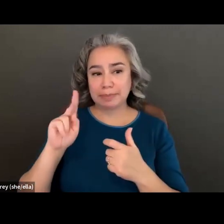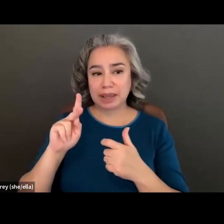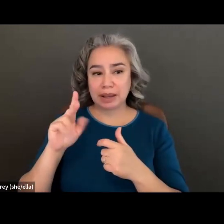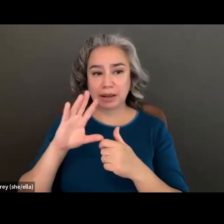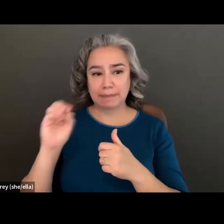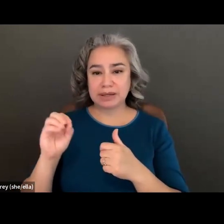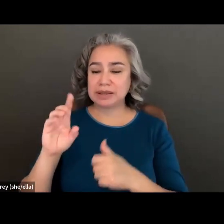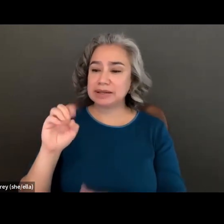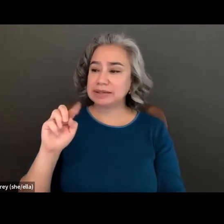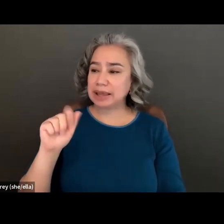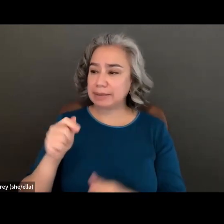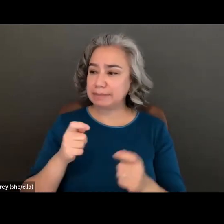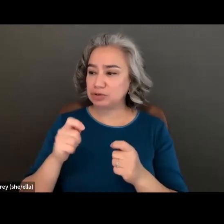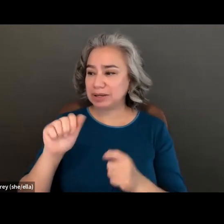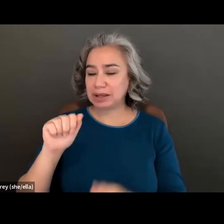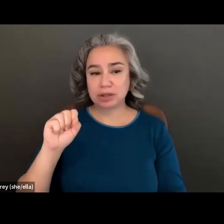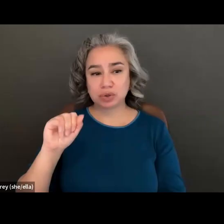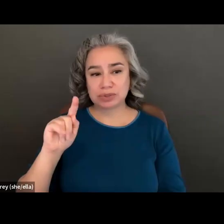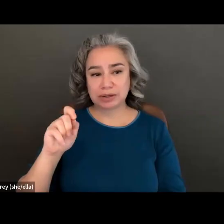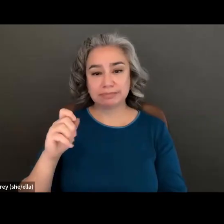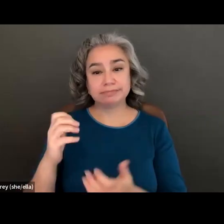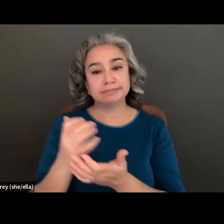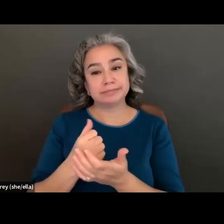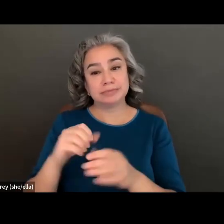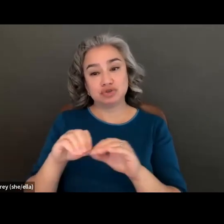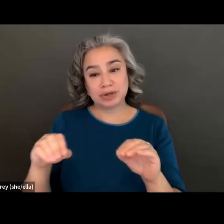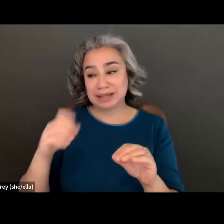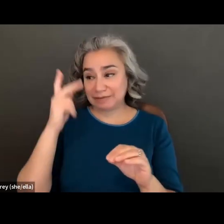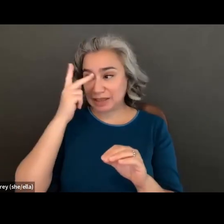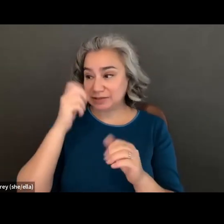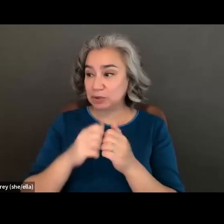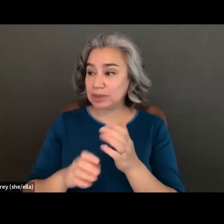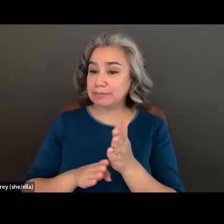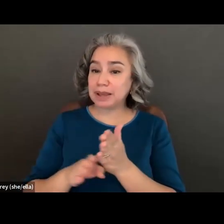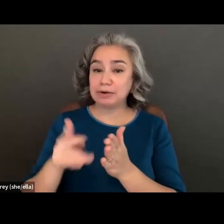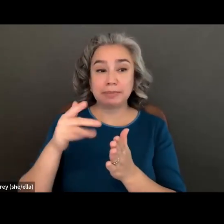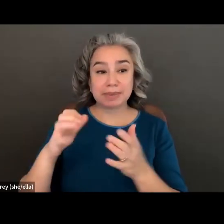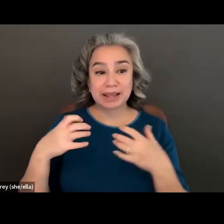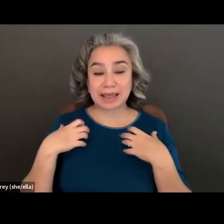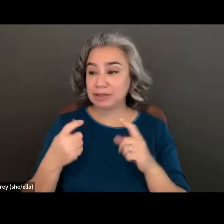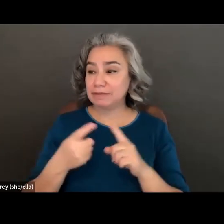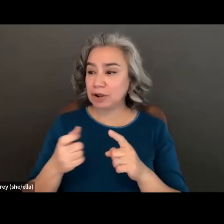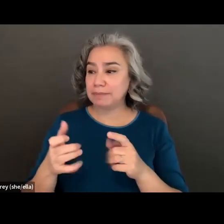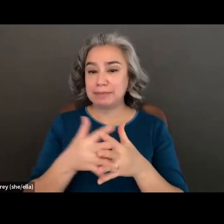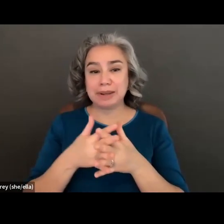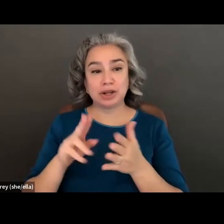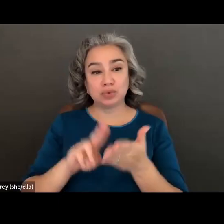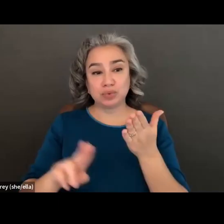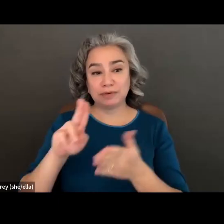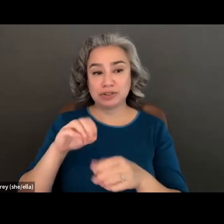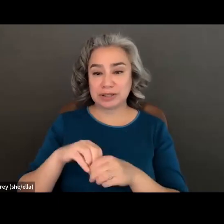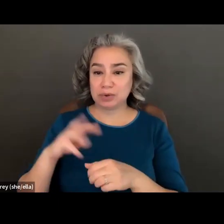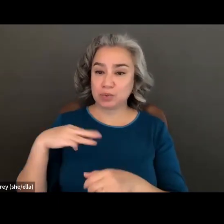management associate. She earned a degree in philosophy with a minor in public health from American University in